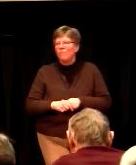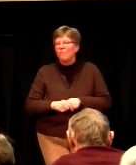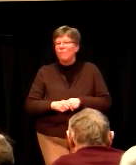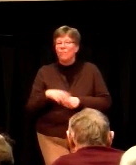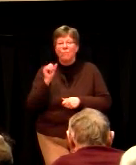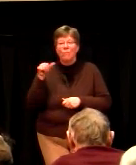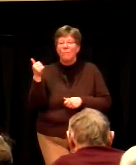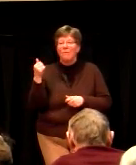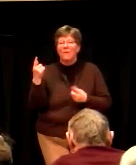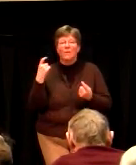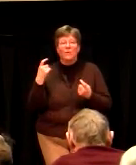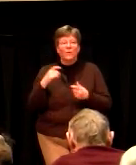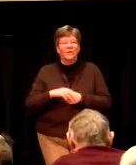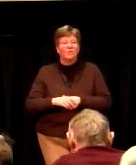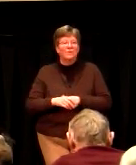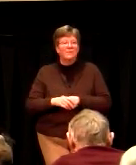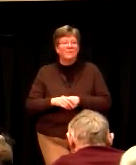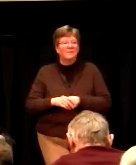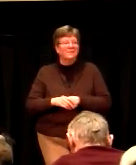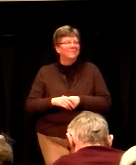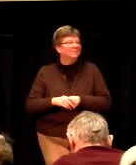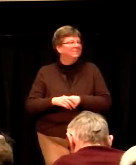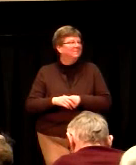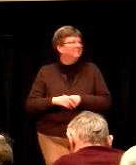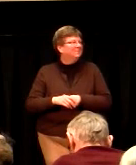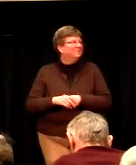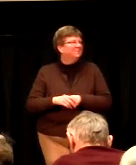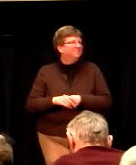Any other questions?